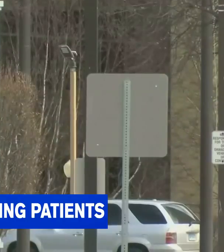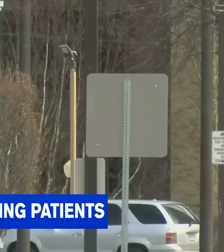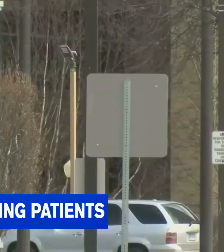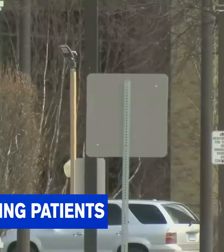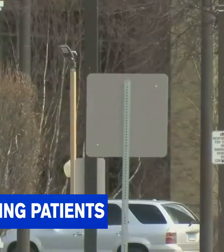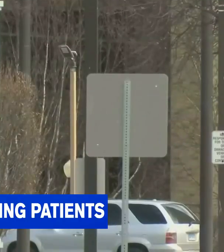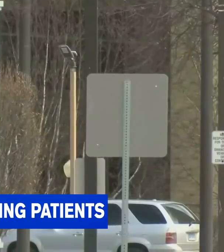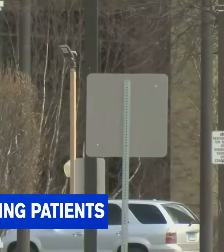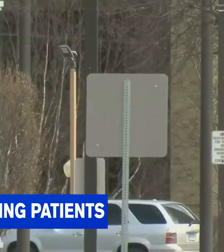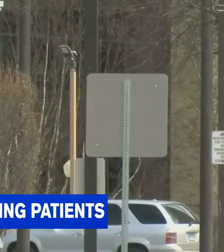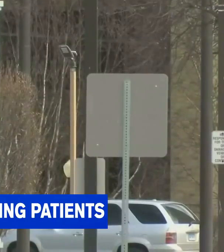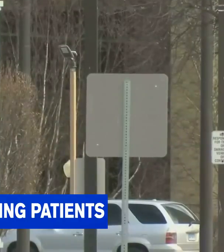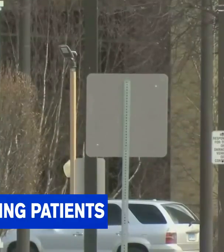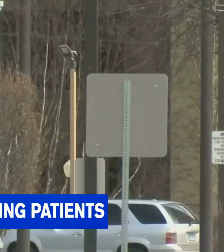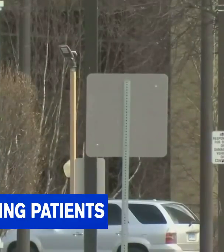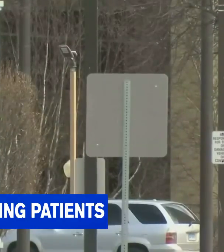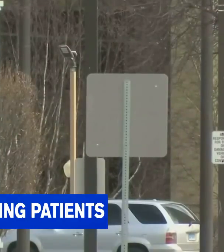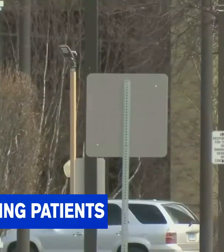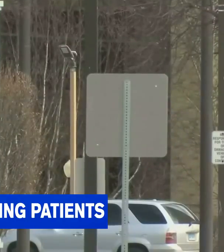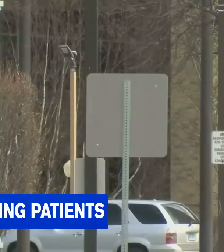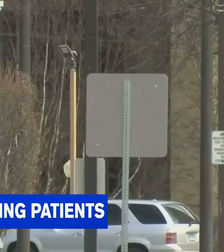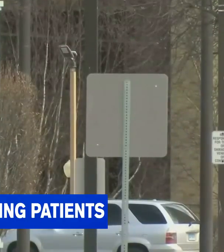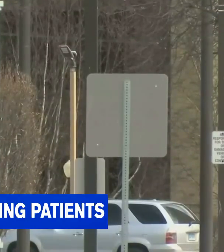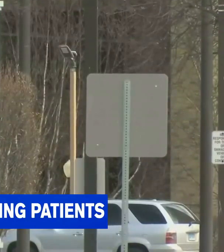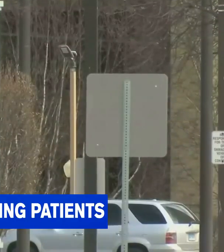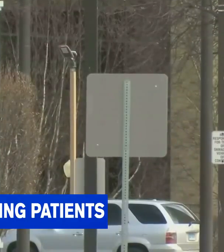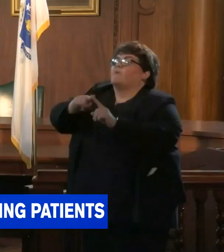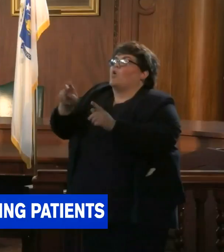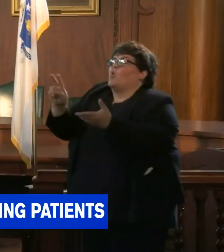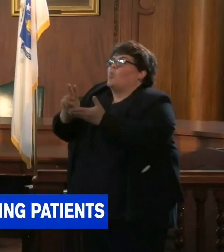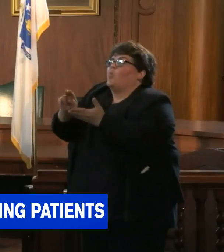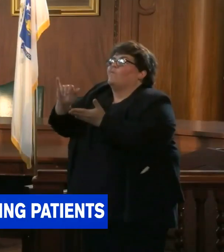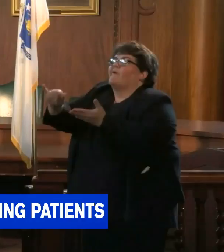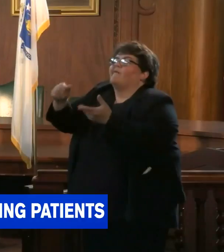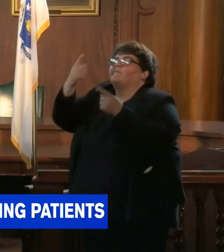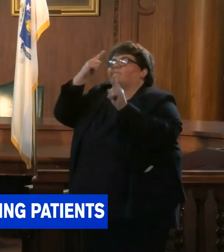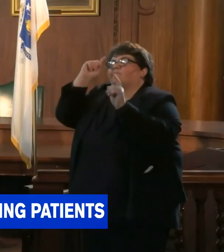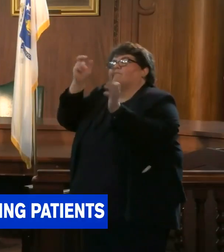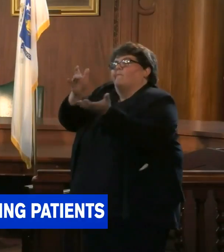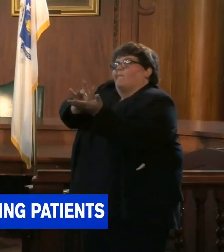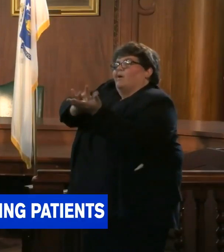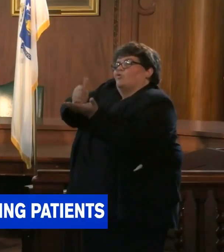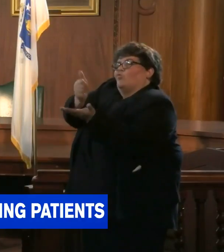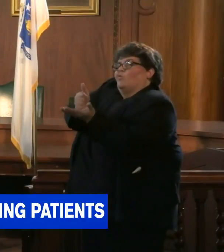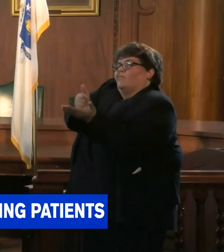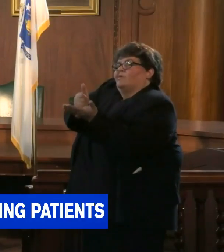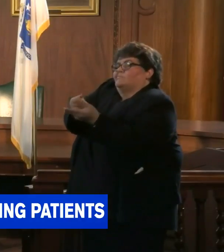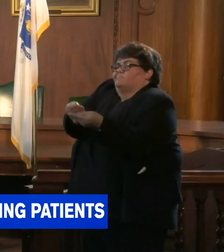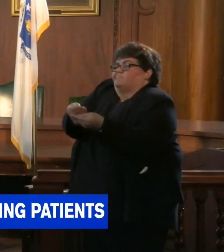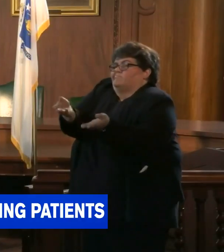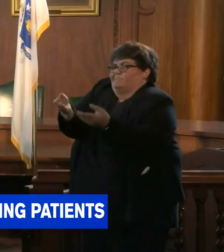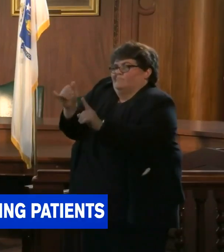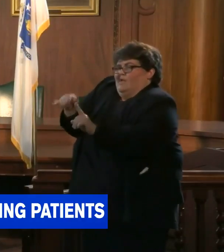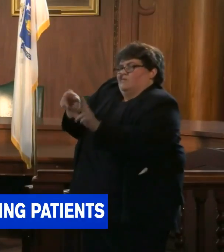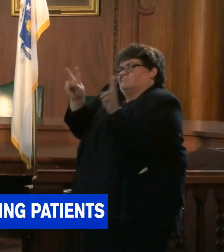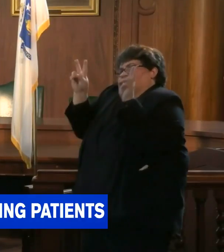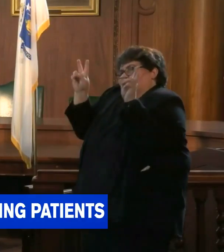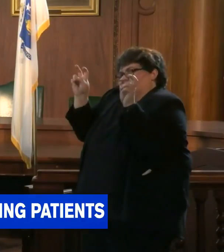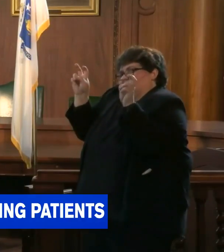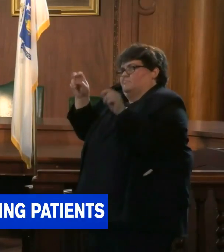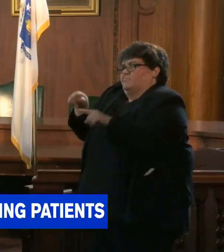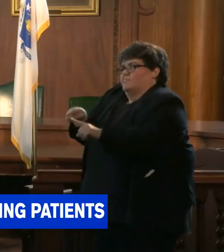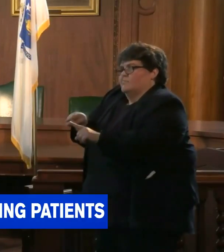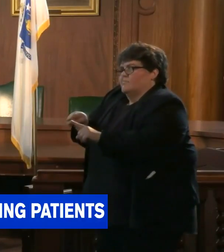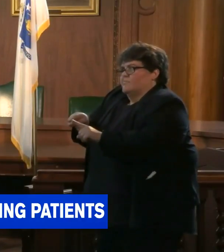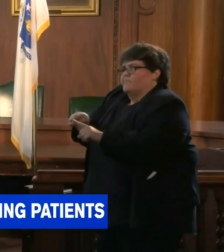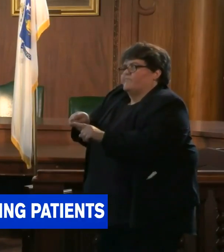system, including Mercy, have received a different type of treatment. We've talked at some point about the use of convalescent plasma,